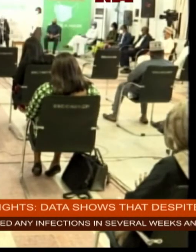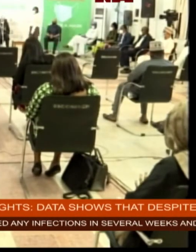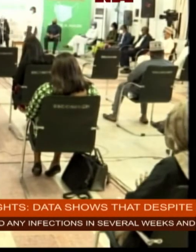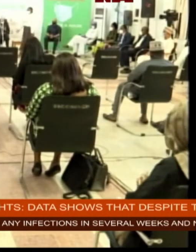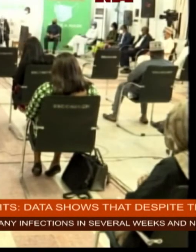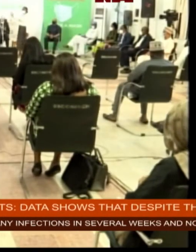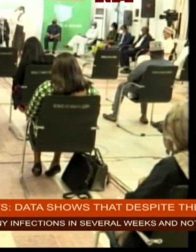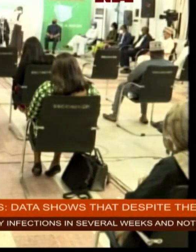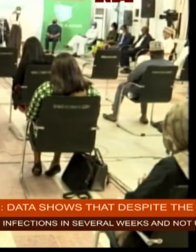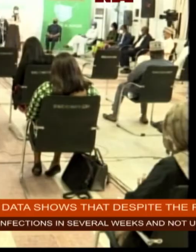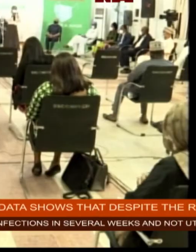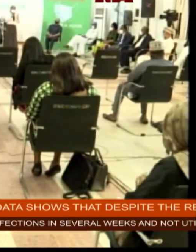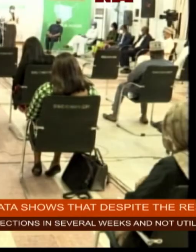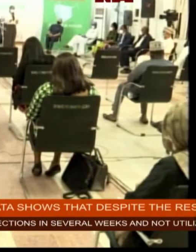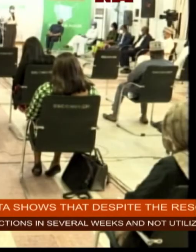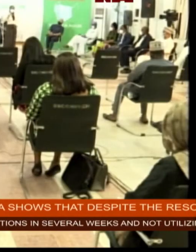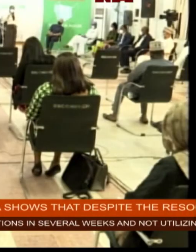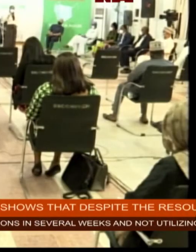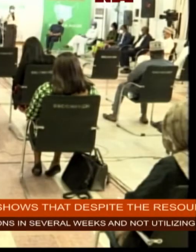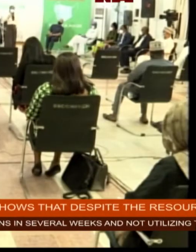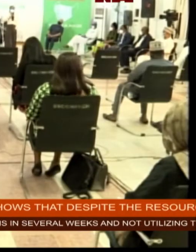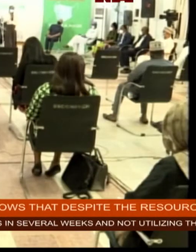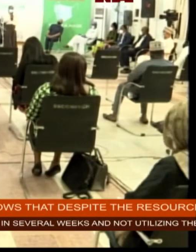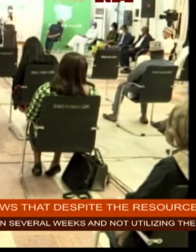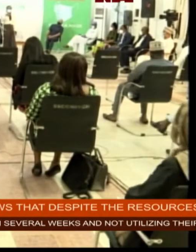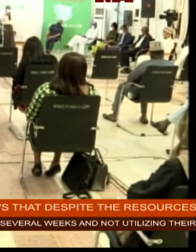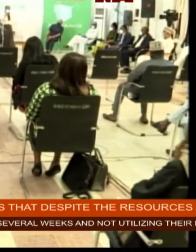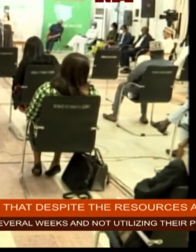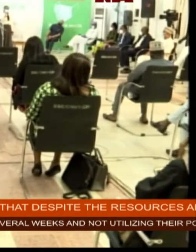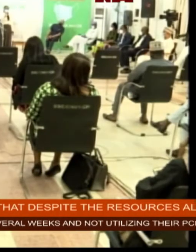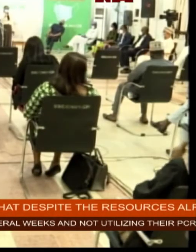Mr. Chairman, members of PTF,